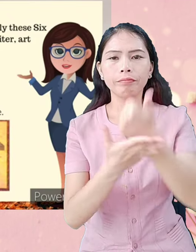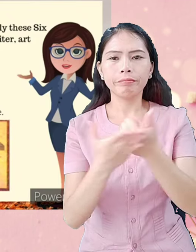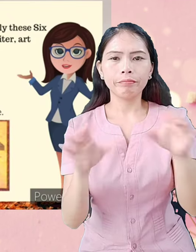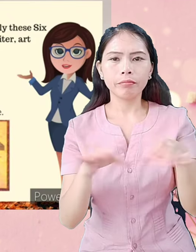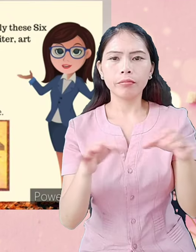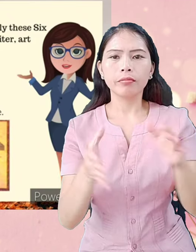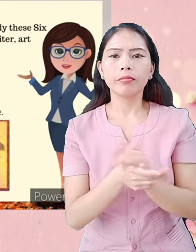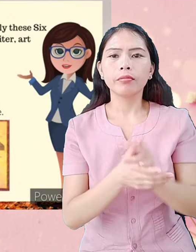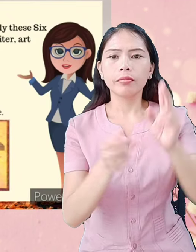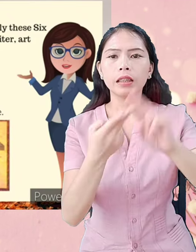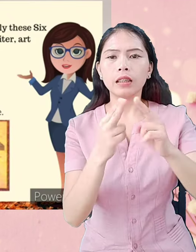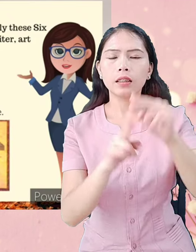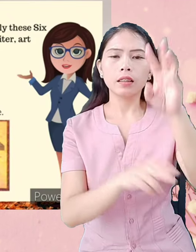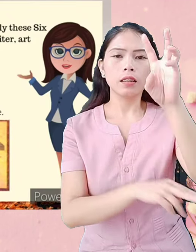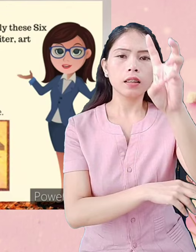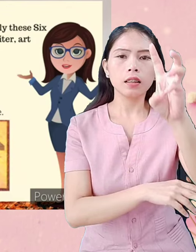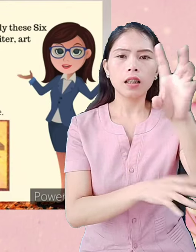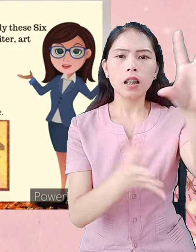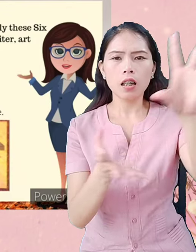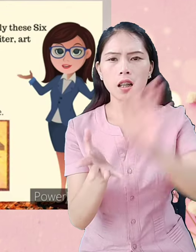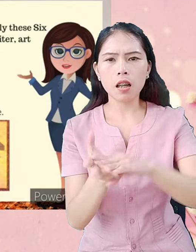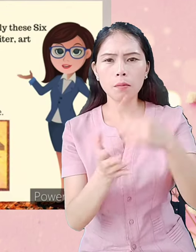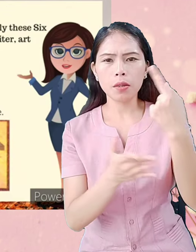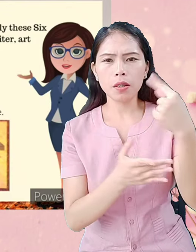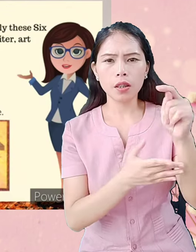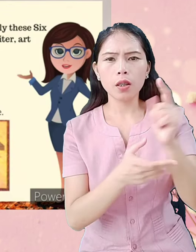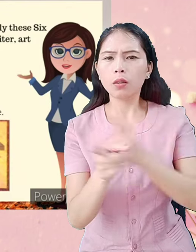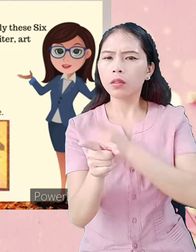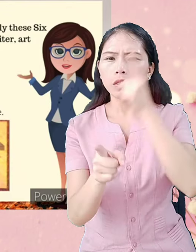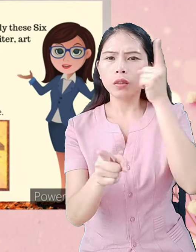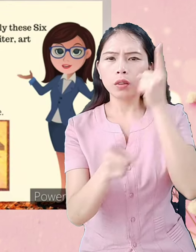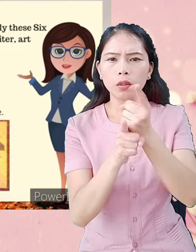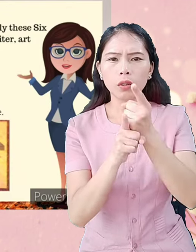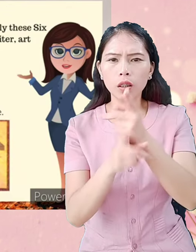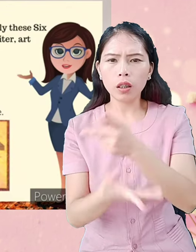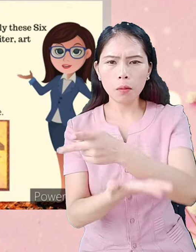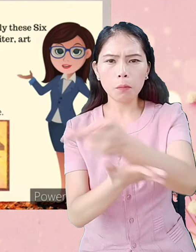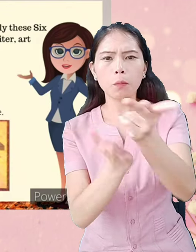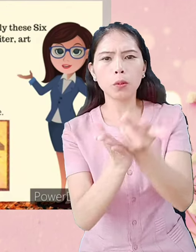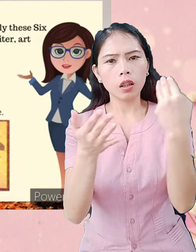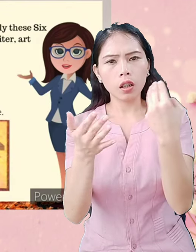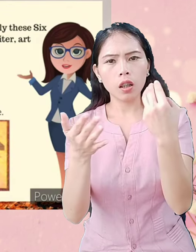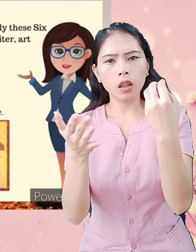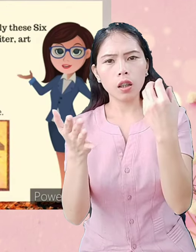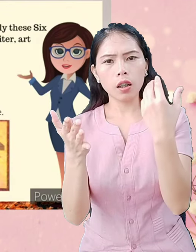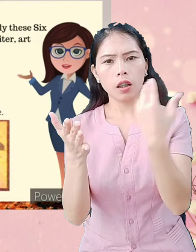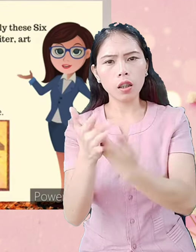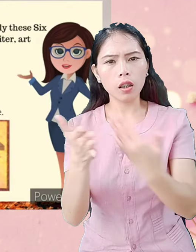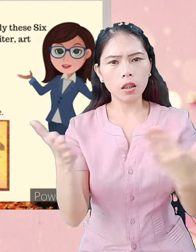Number 6, copy the correct proportion of the objects and nature.